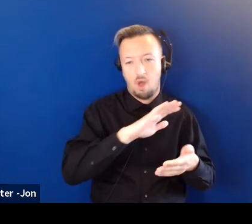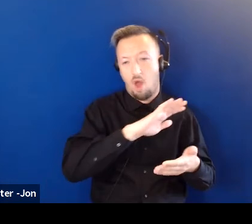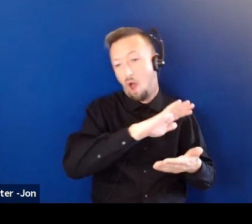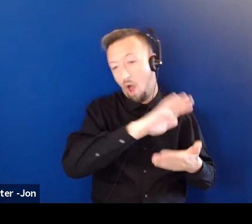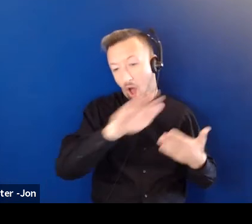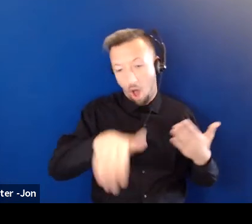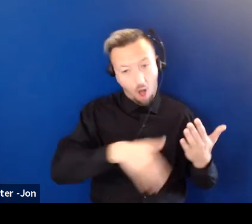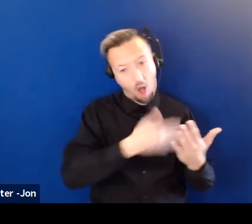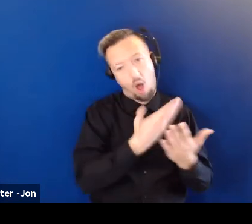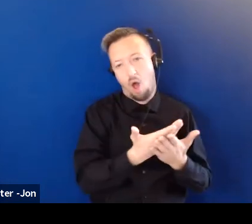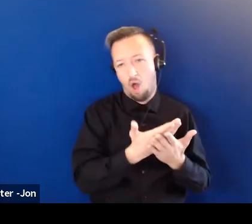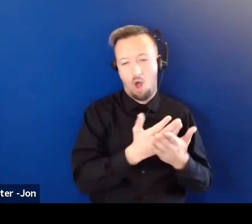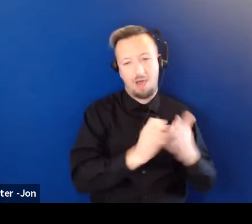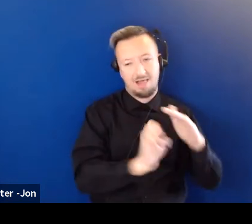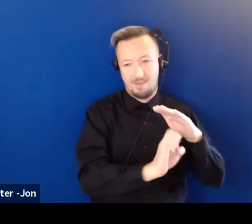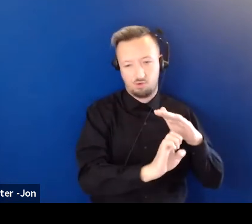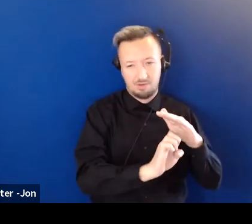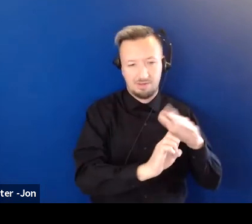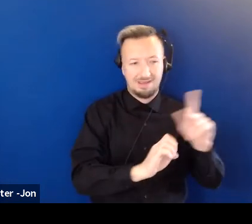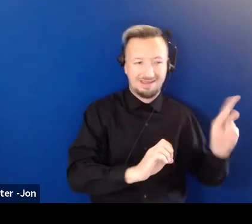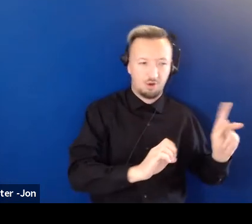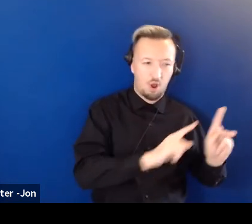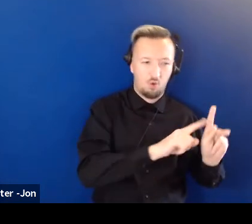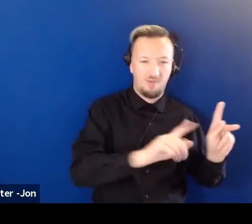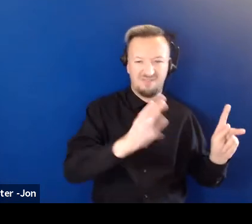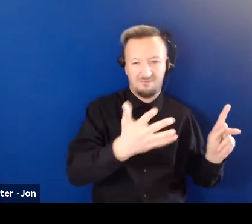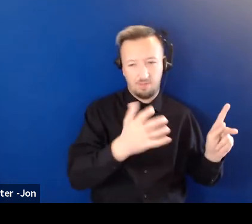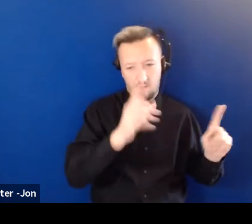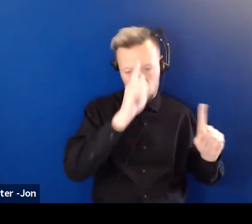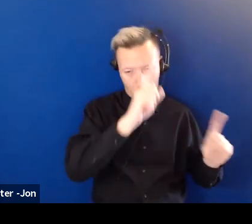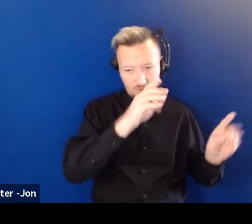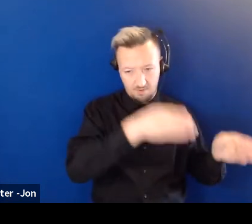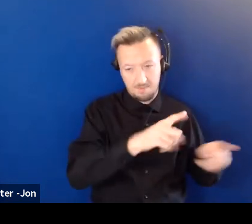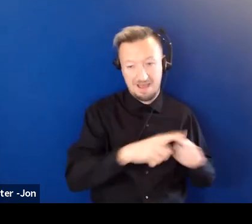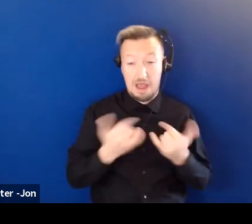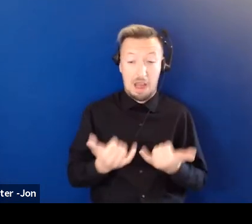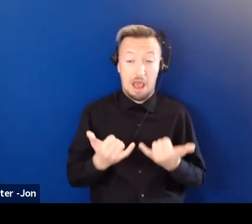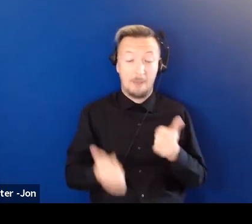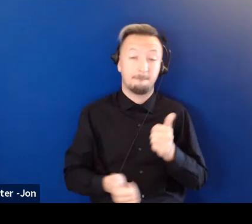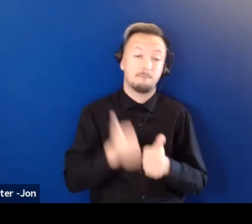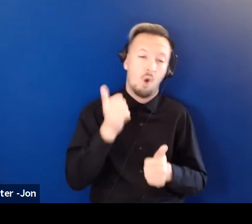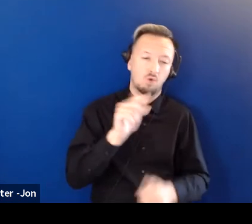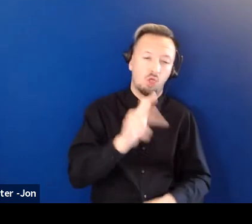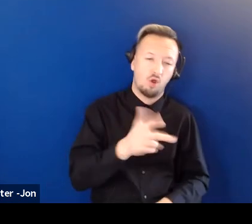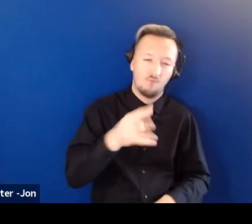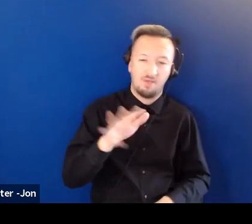all elementary age, so that kindergarten through 5th grade. But for the most part right now, it's been 3rd through 5th.